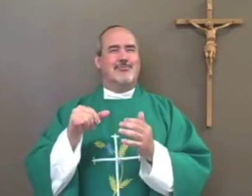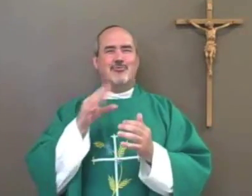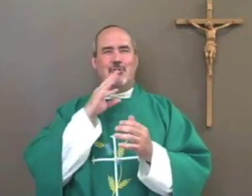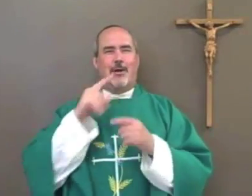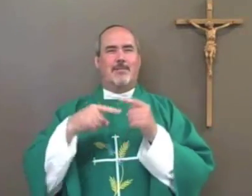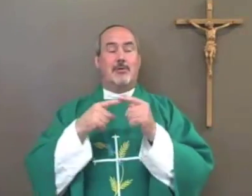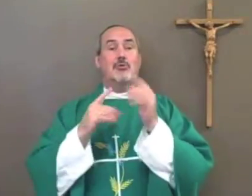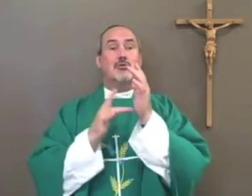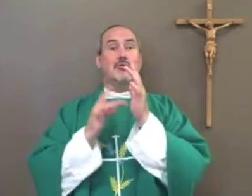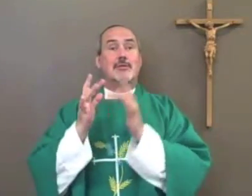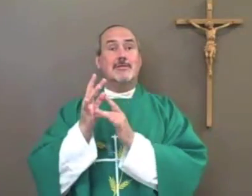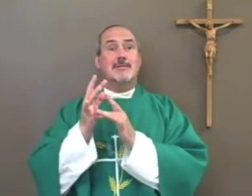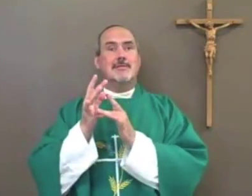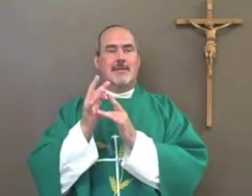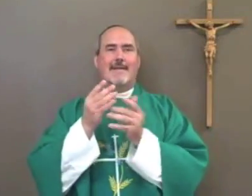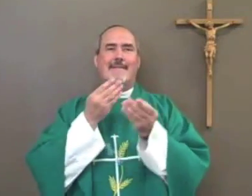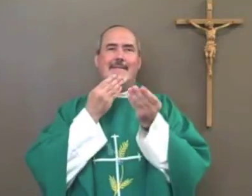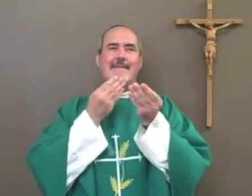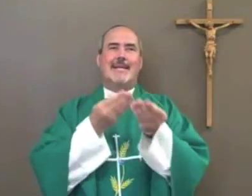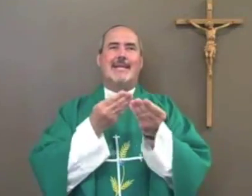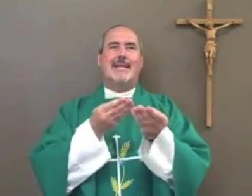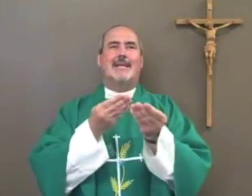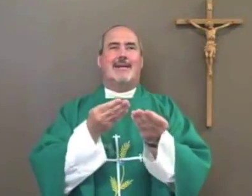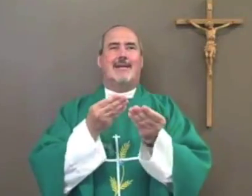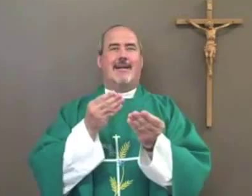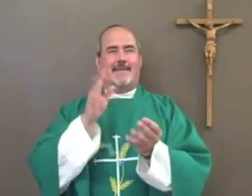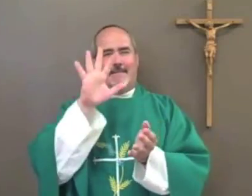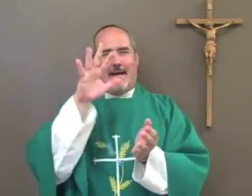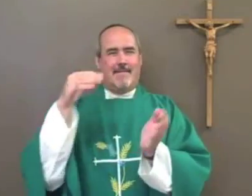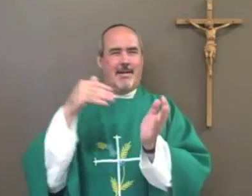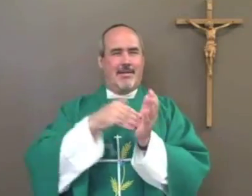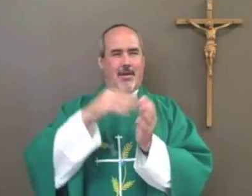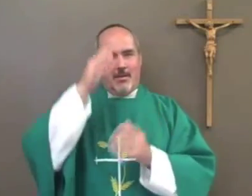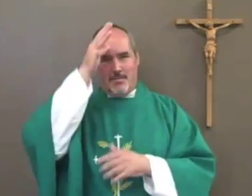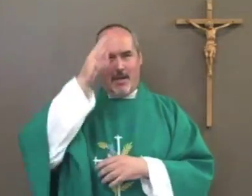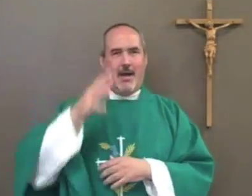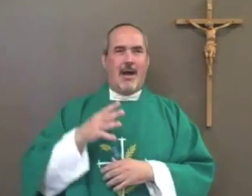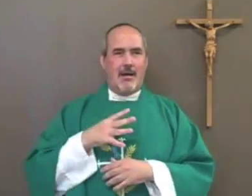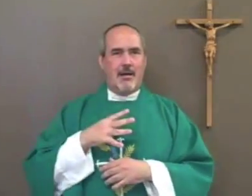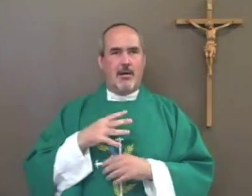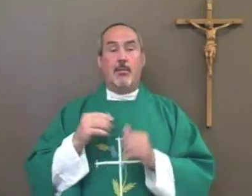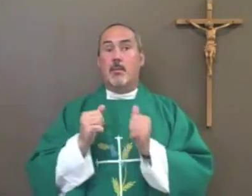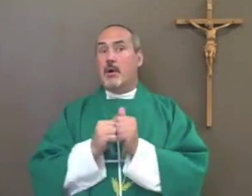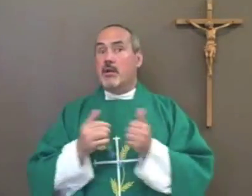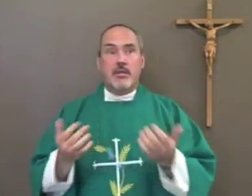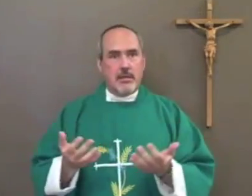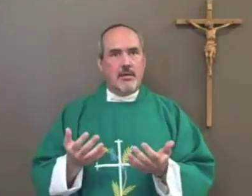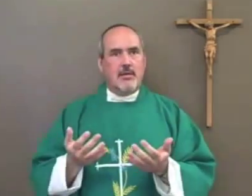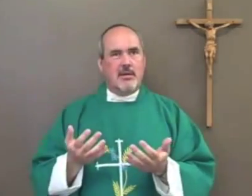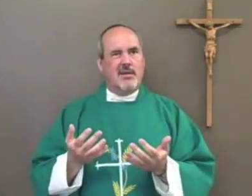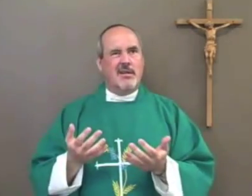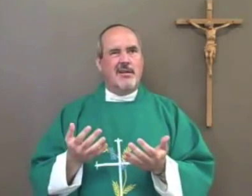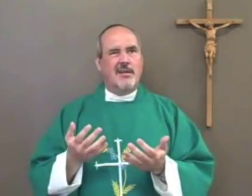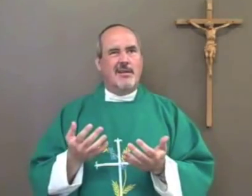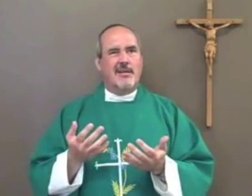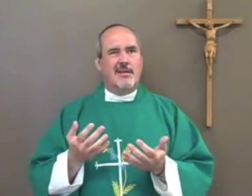Today's gospel speaks of when Jesus fed 5,000 men with